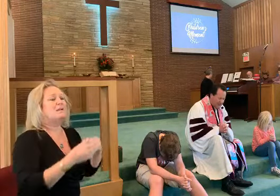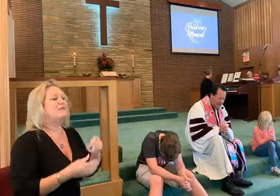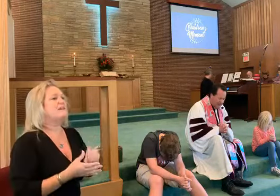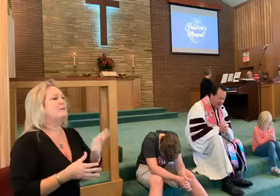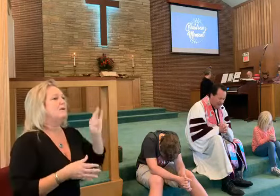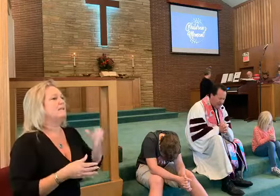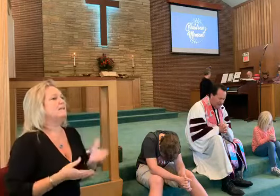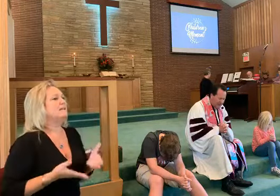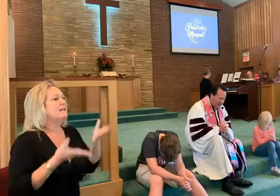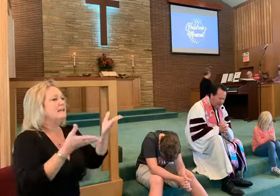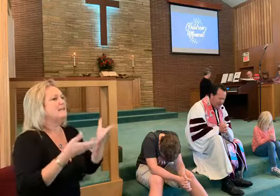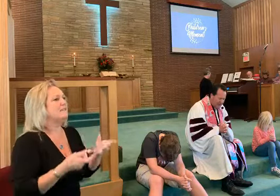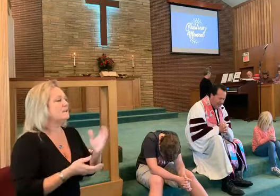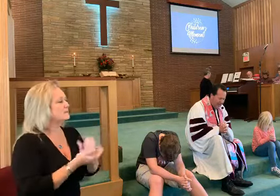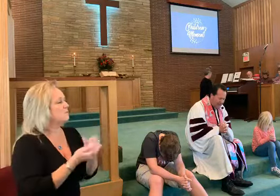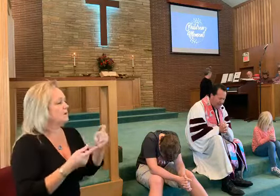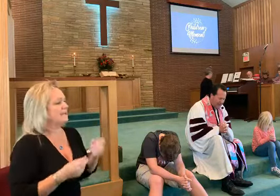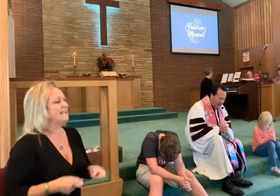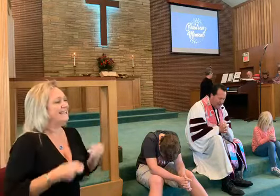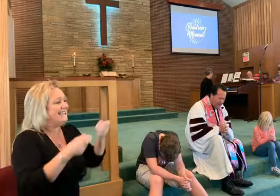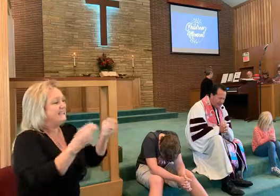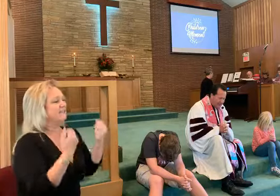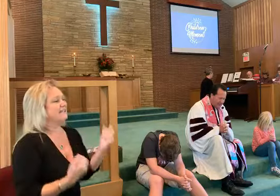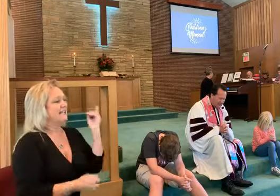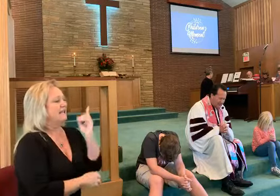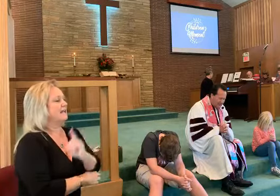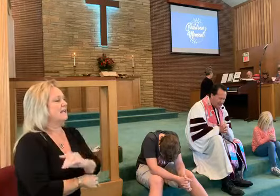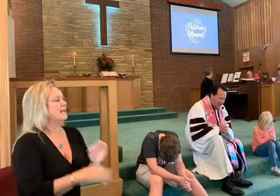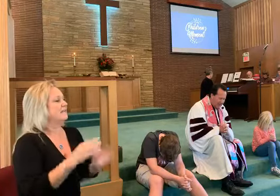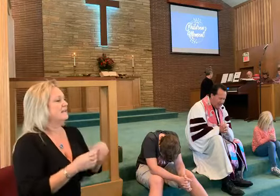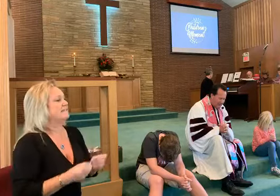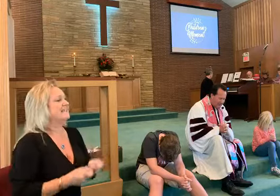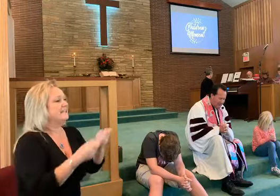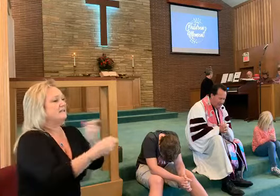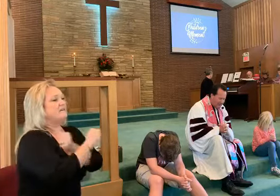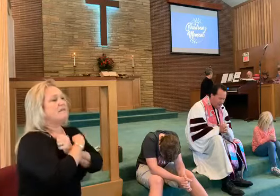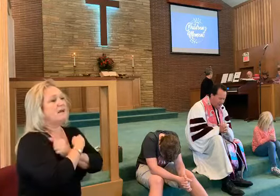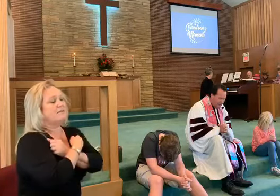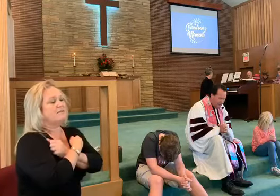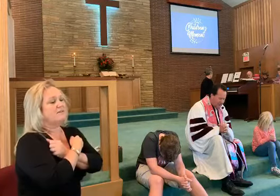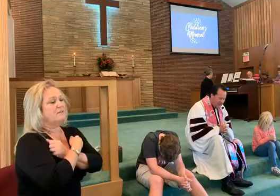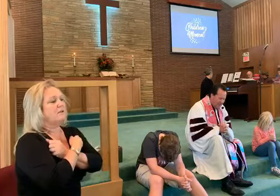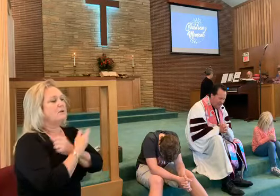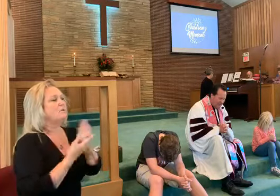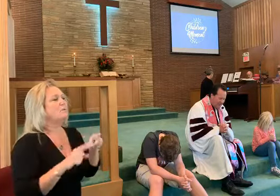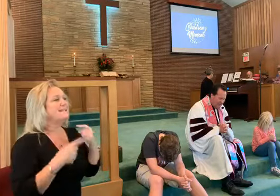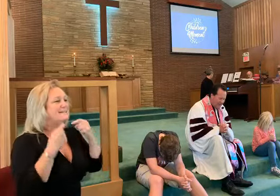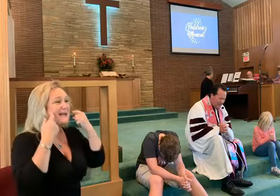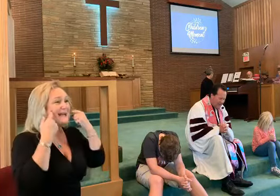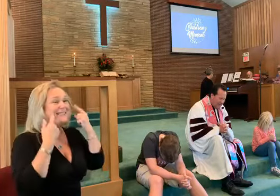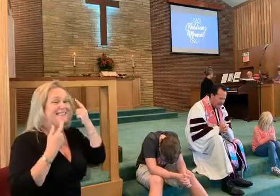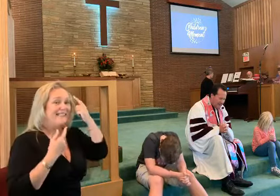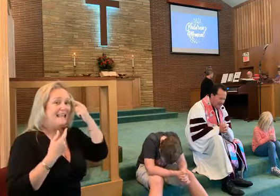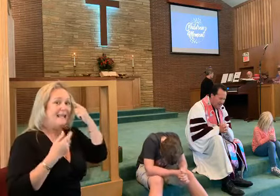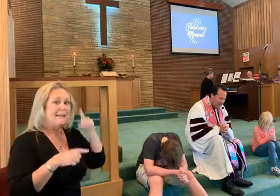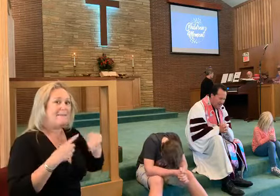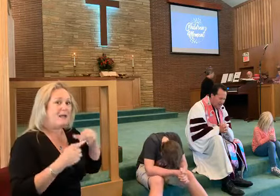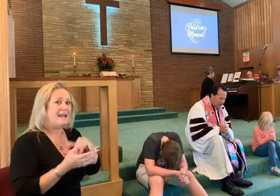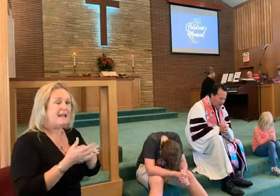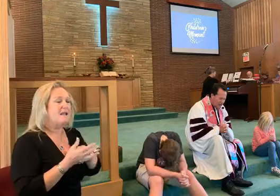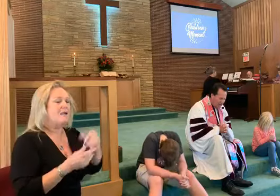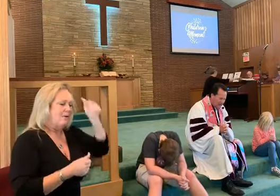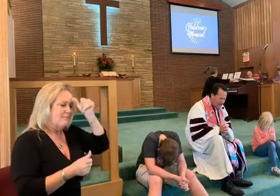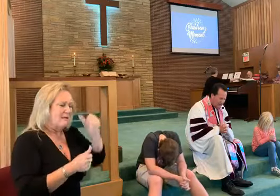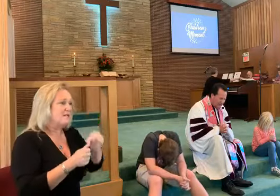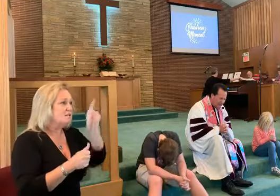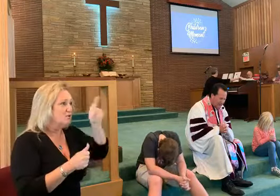give someone a gift today. And if it's a gift of love, when we smile thinking about it, remind us